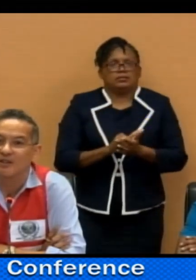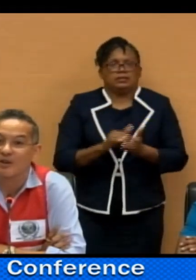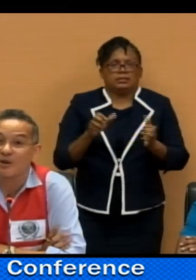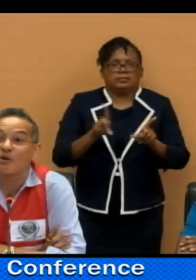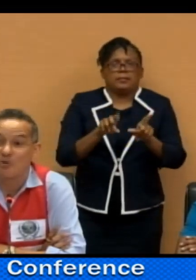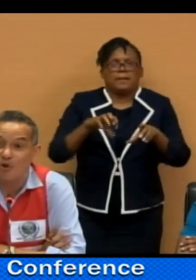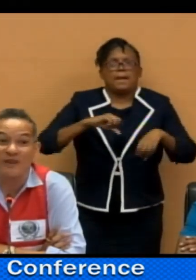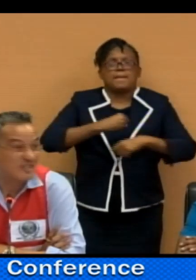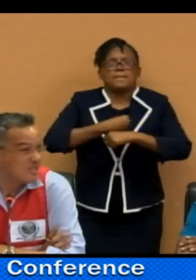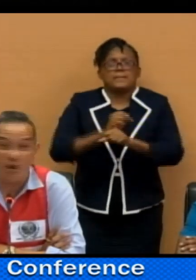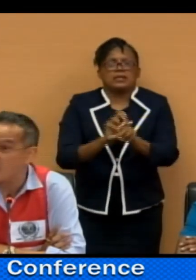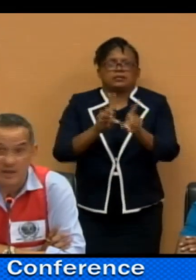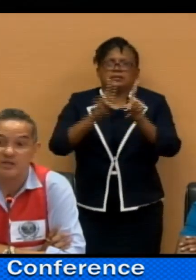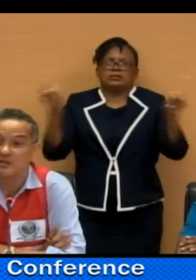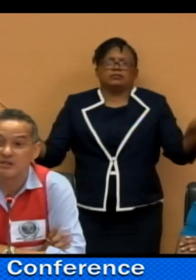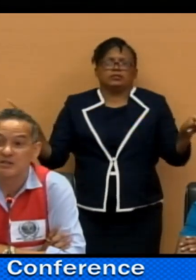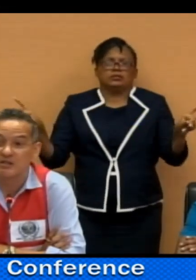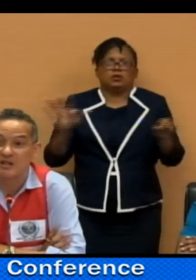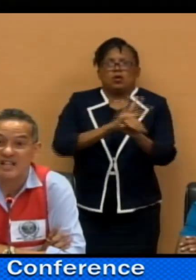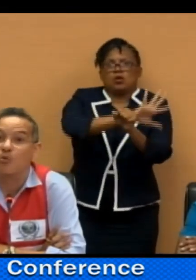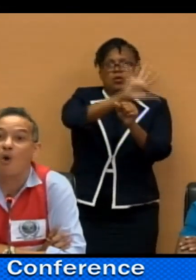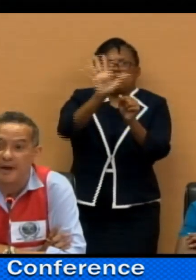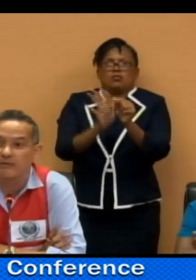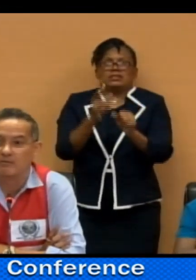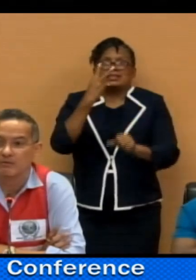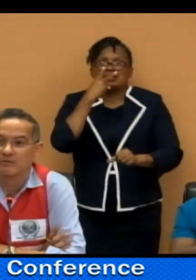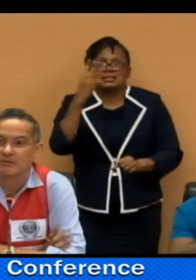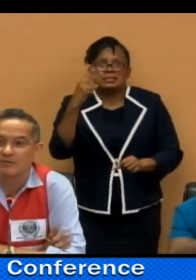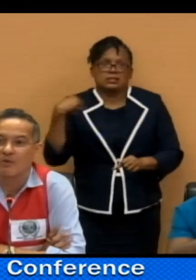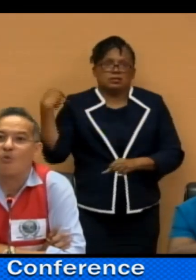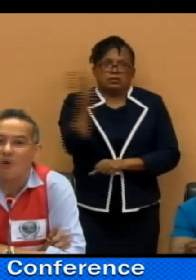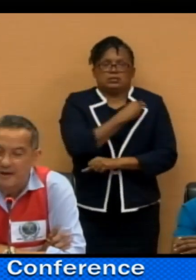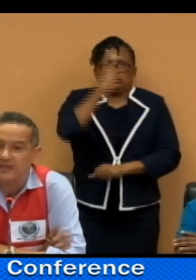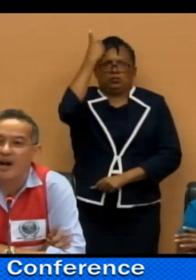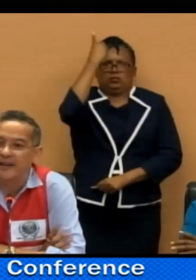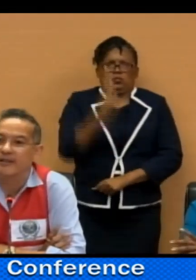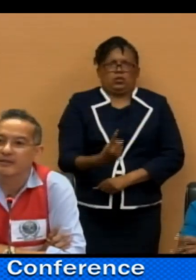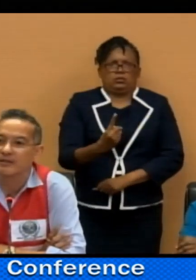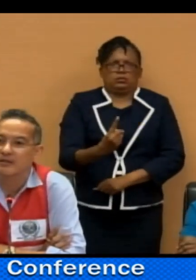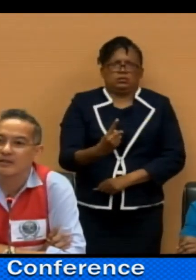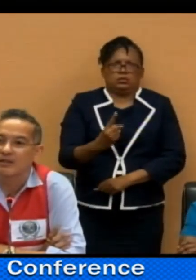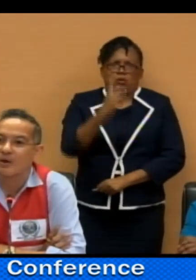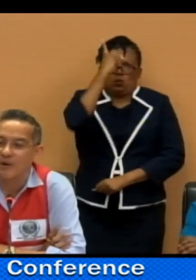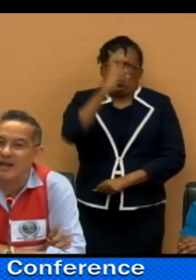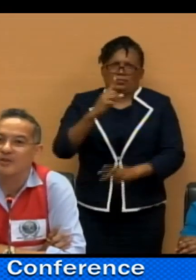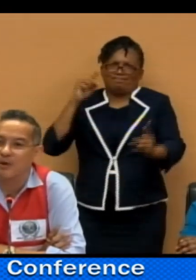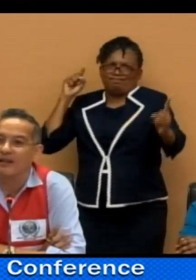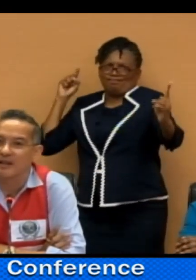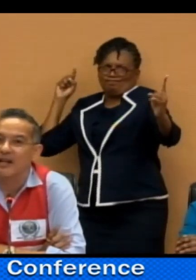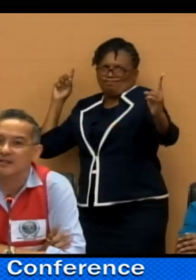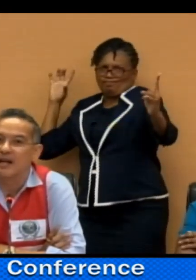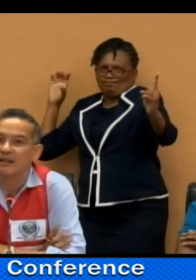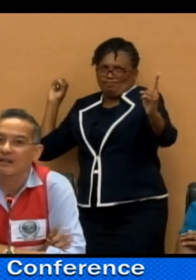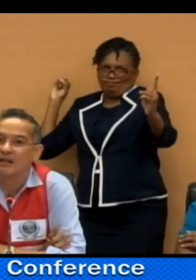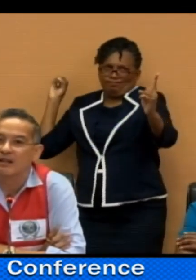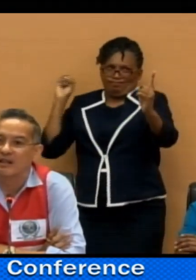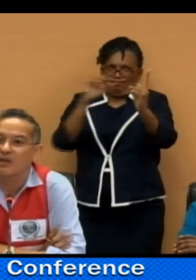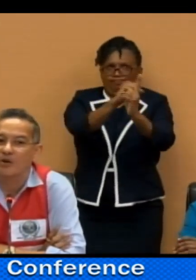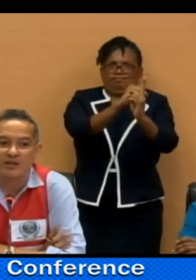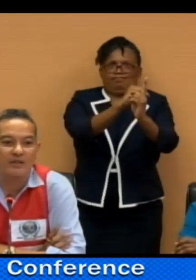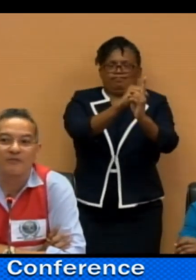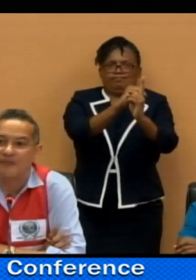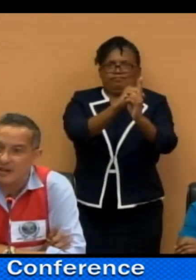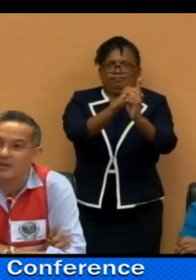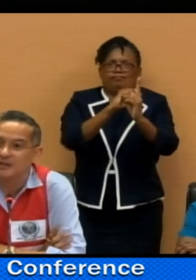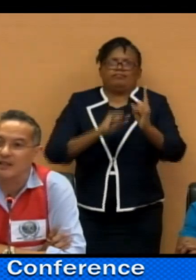fact, COVID sees all of us as one target. And we have to recognize that in